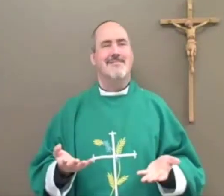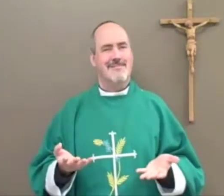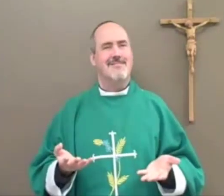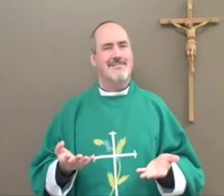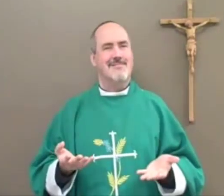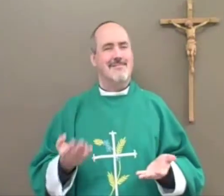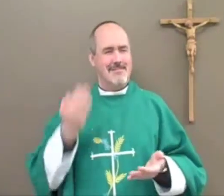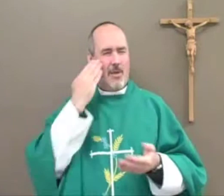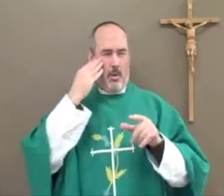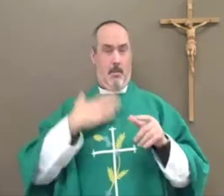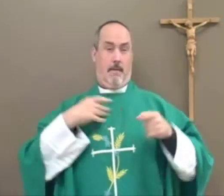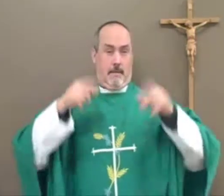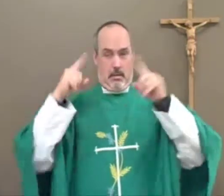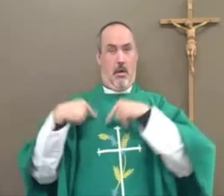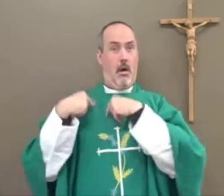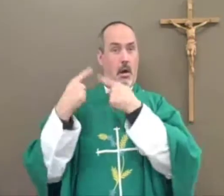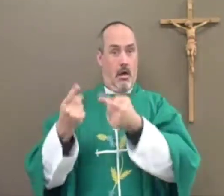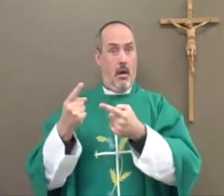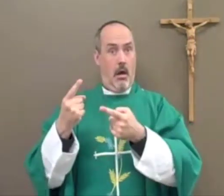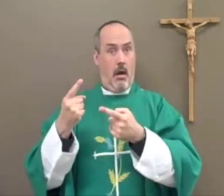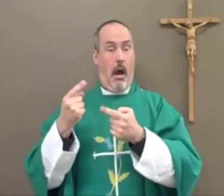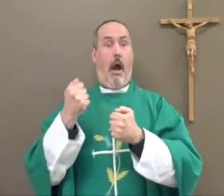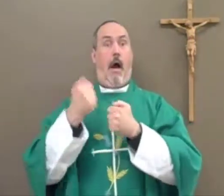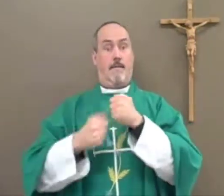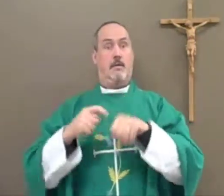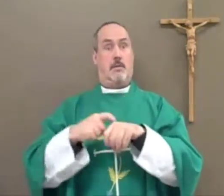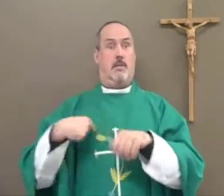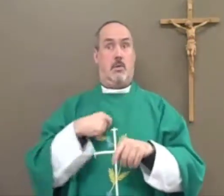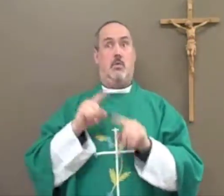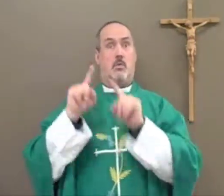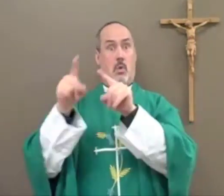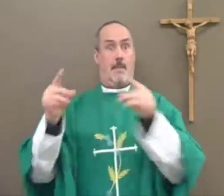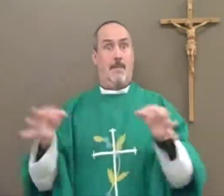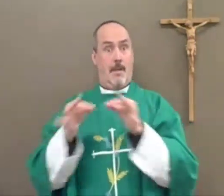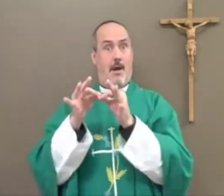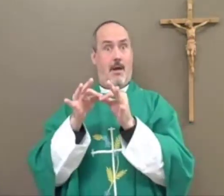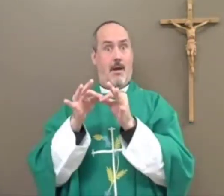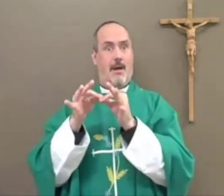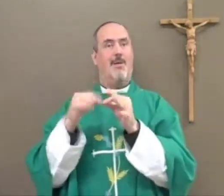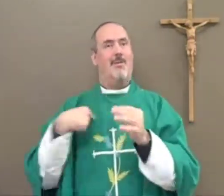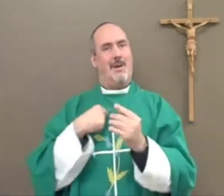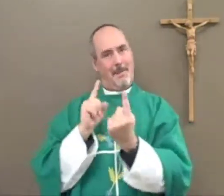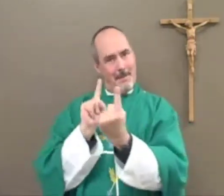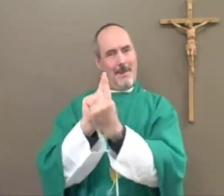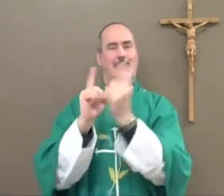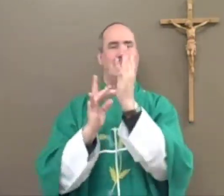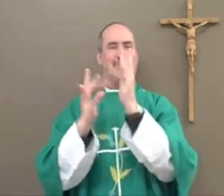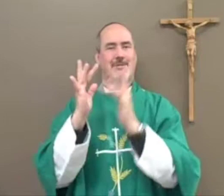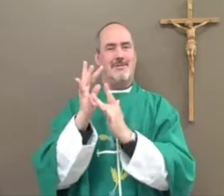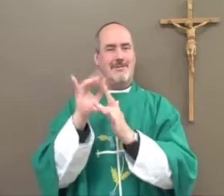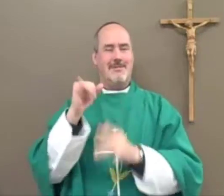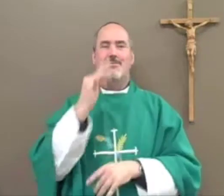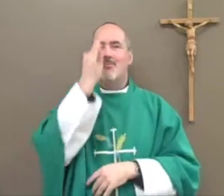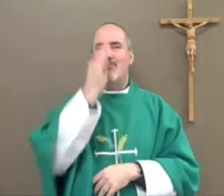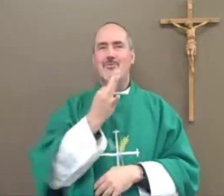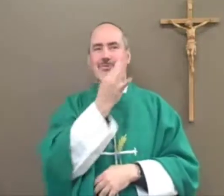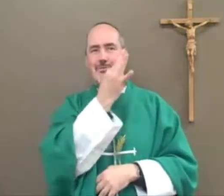Second, going to Mass. Why is that so important? Every time we go to Mass, we meet Jesus in the